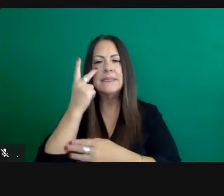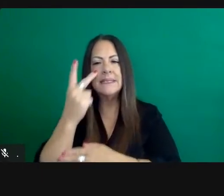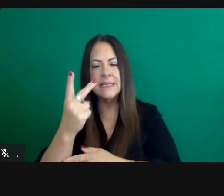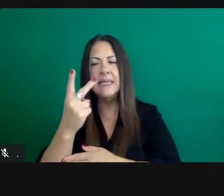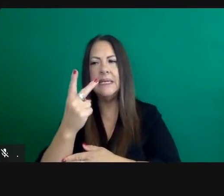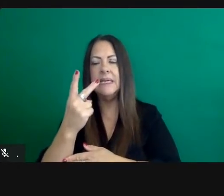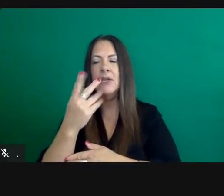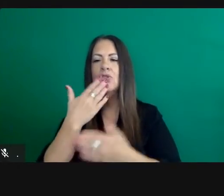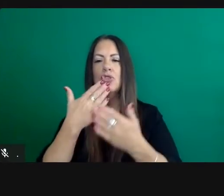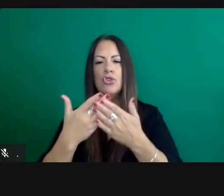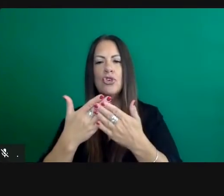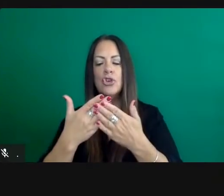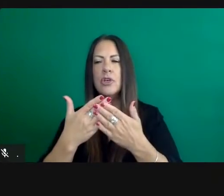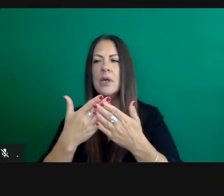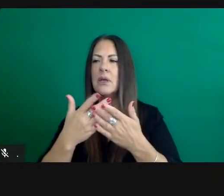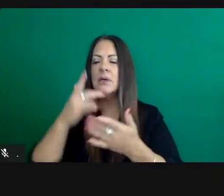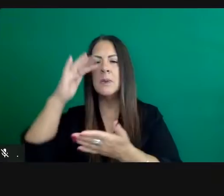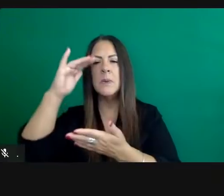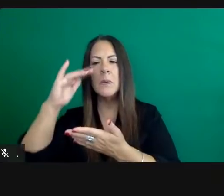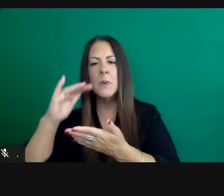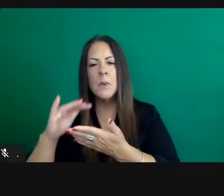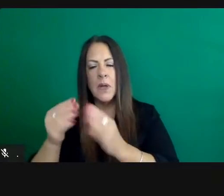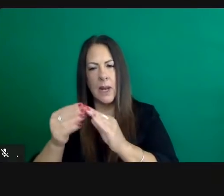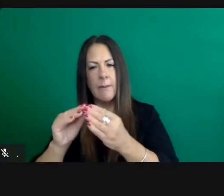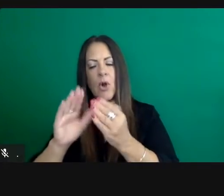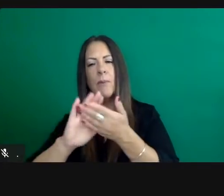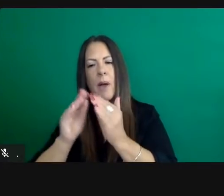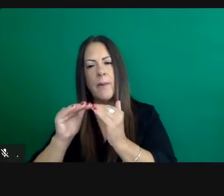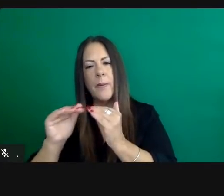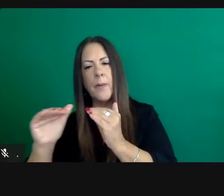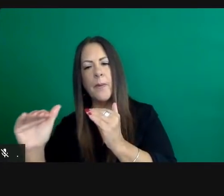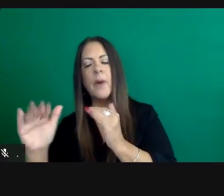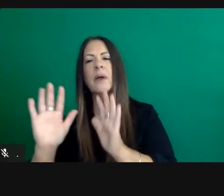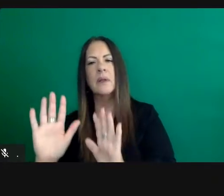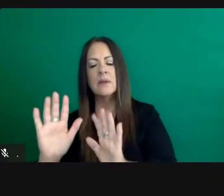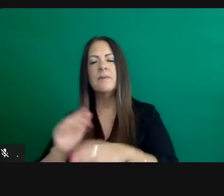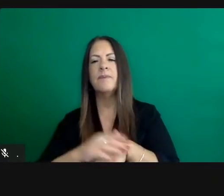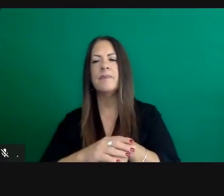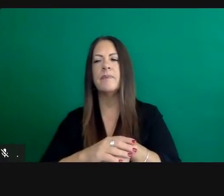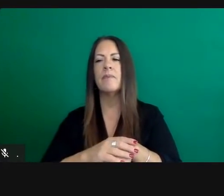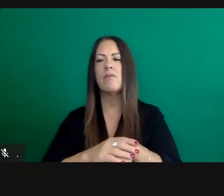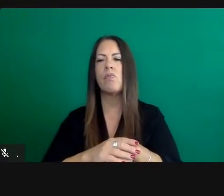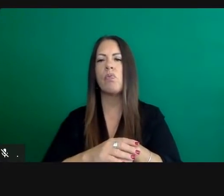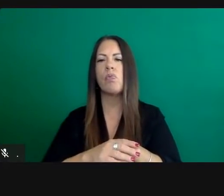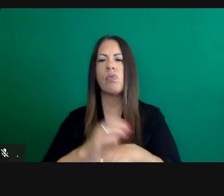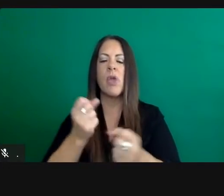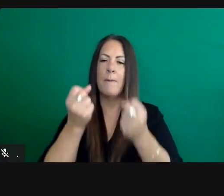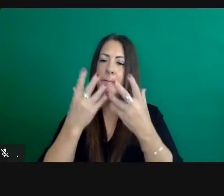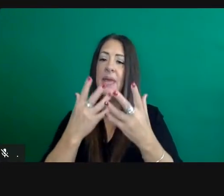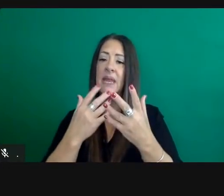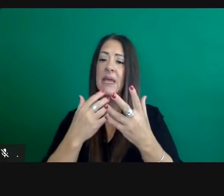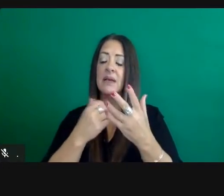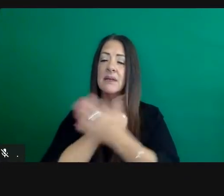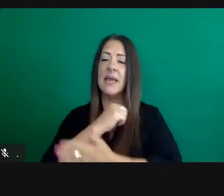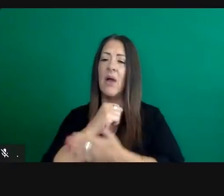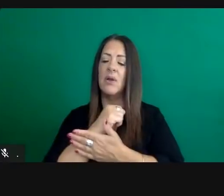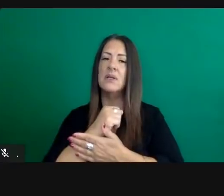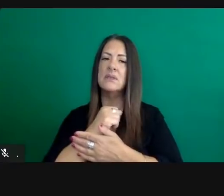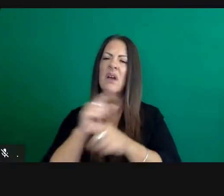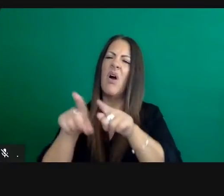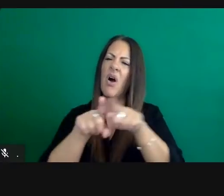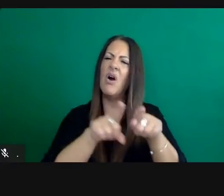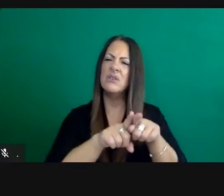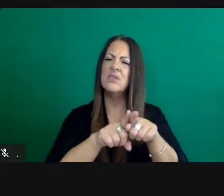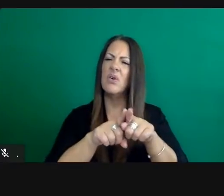community, we're going to see these numbers stabilize and come down. And I think that many counties, including the two that